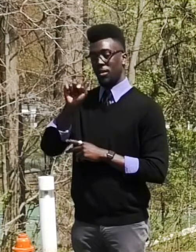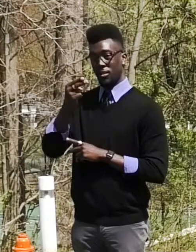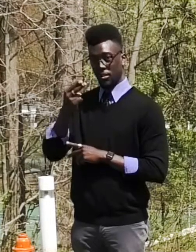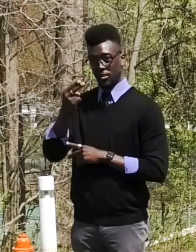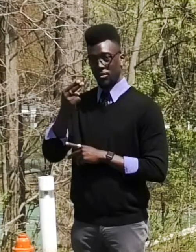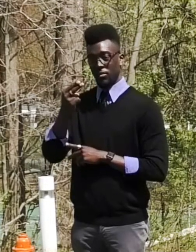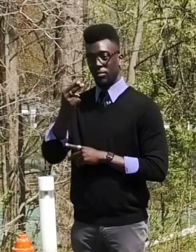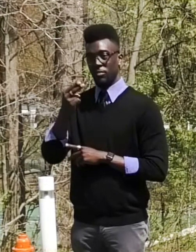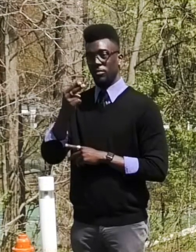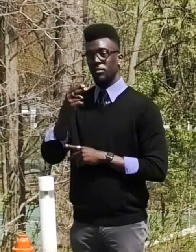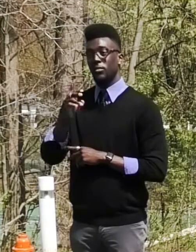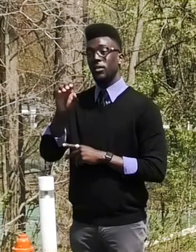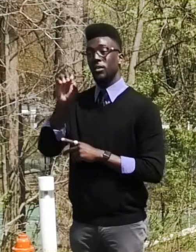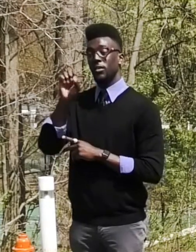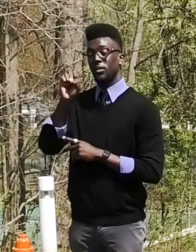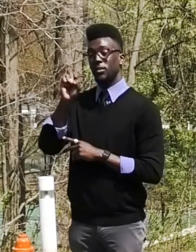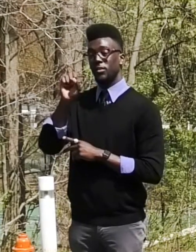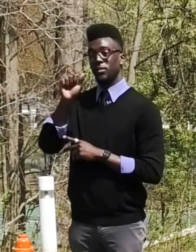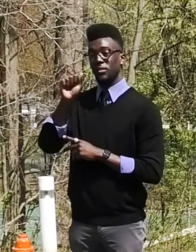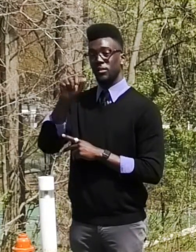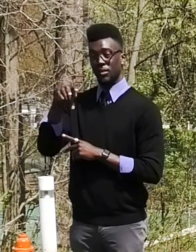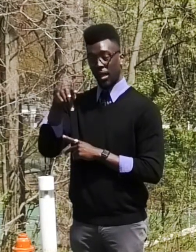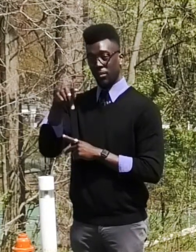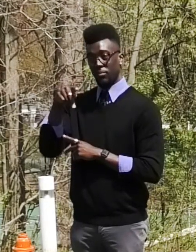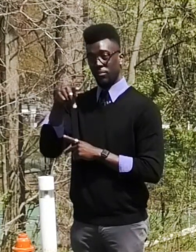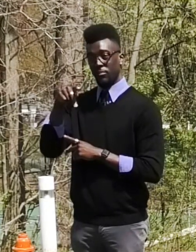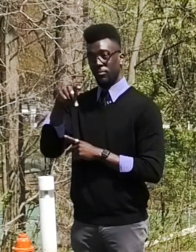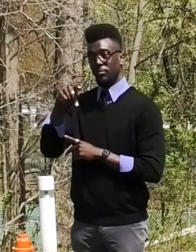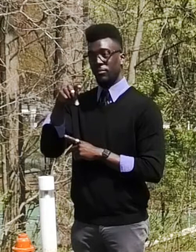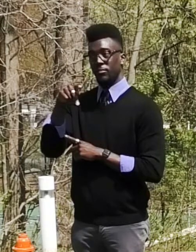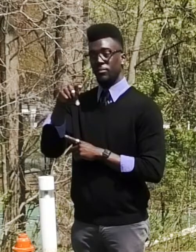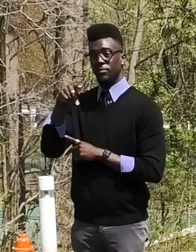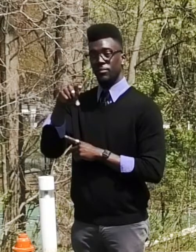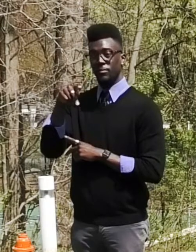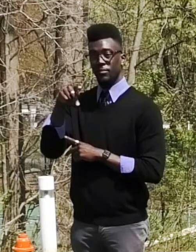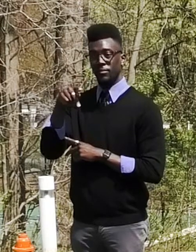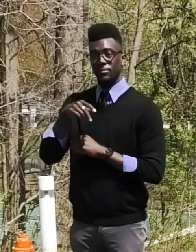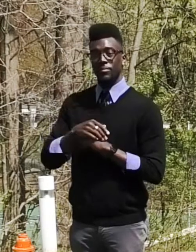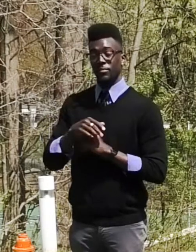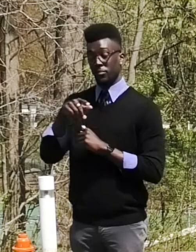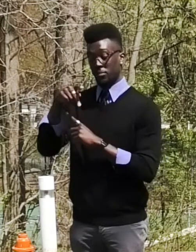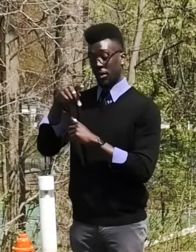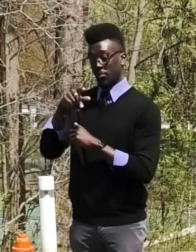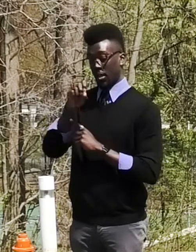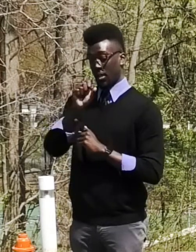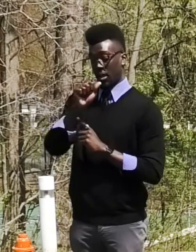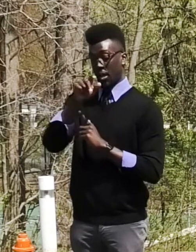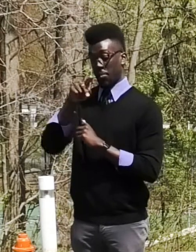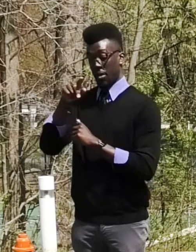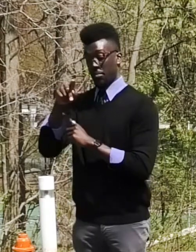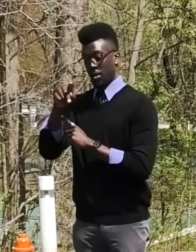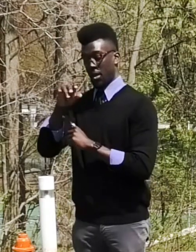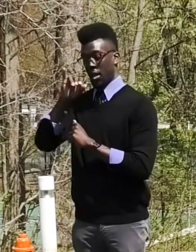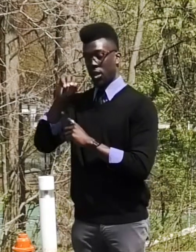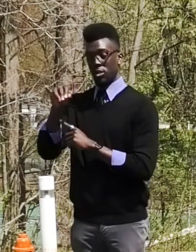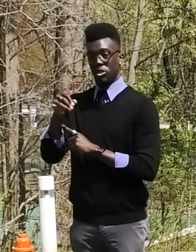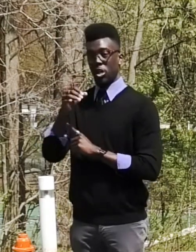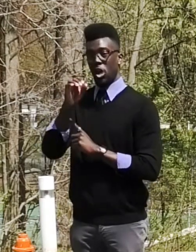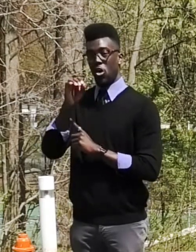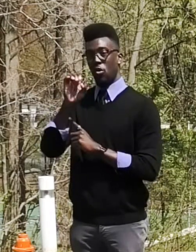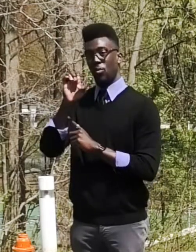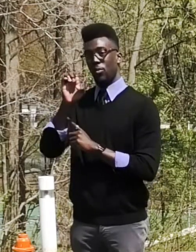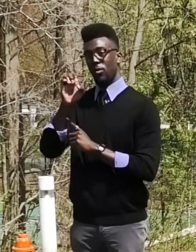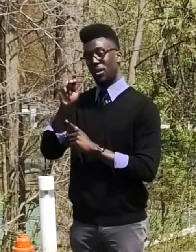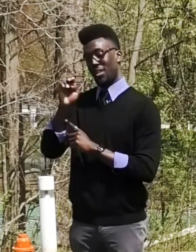E-L-I-Z-A-B-E-T-H. Sapp is spelled S as in Sam, A as in Apple, P as in Peter, P as in Paul, J-O-N-E-S, no